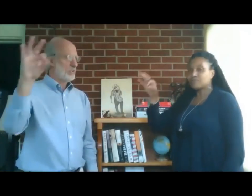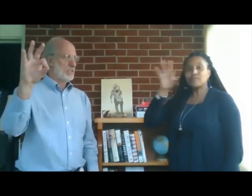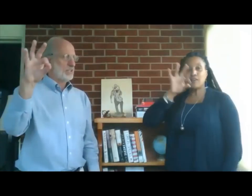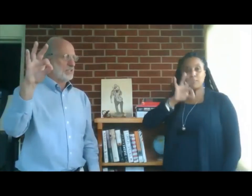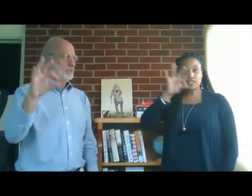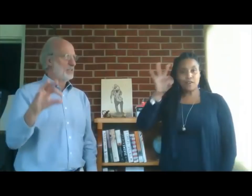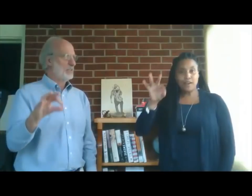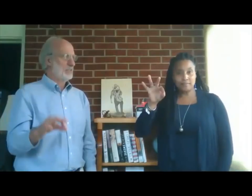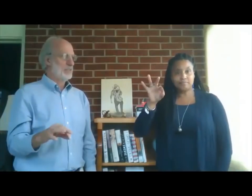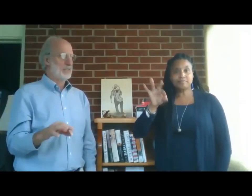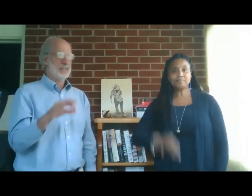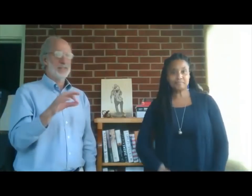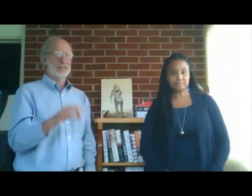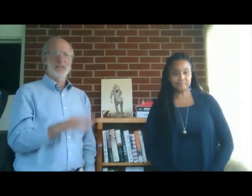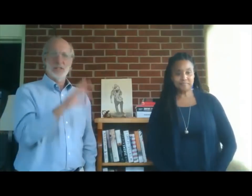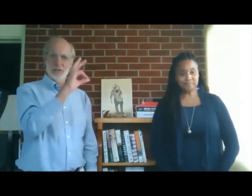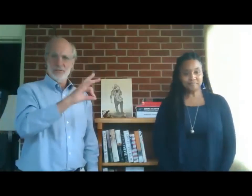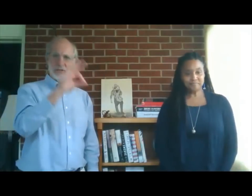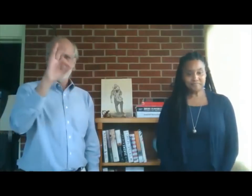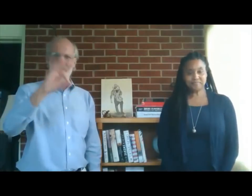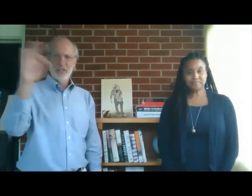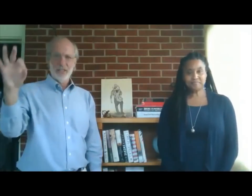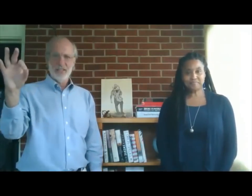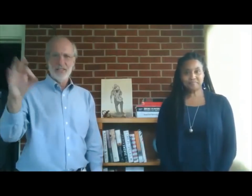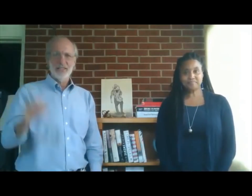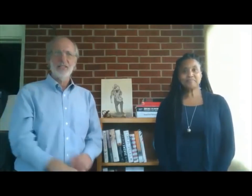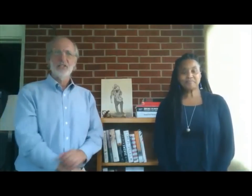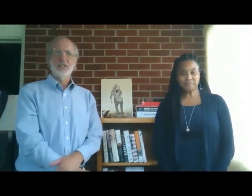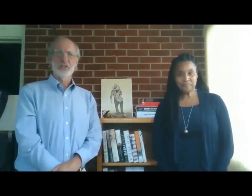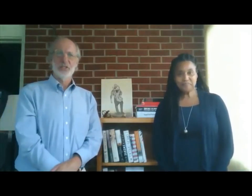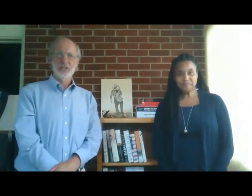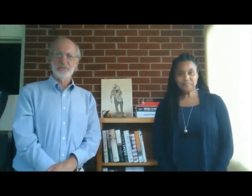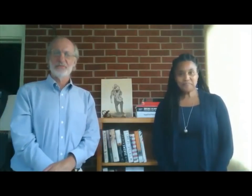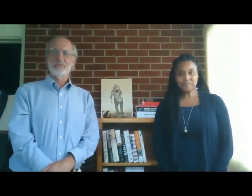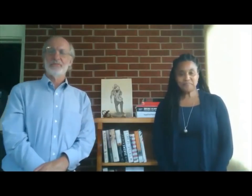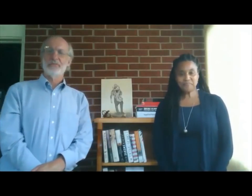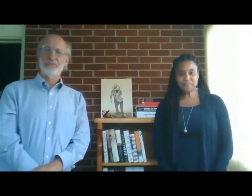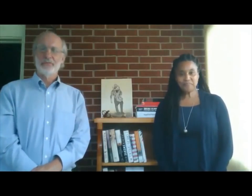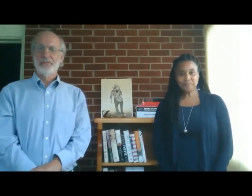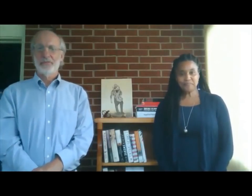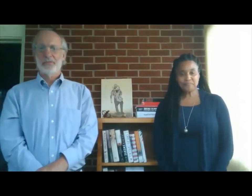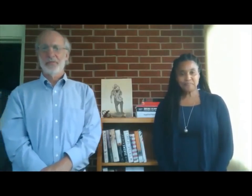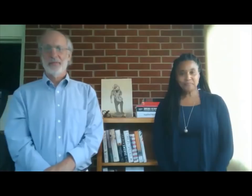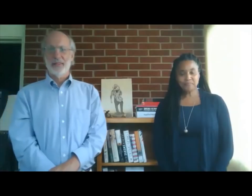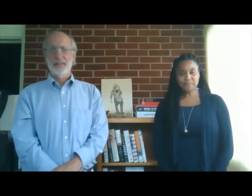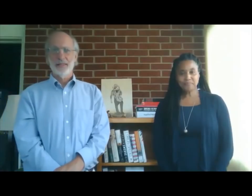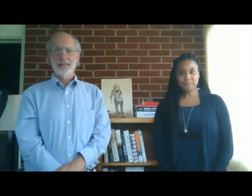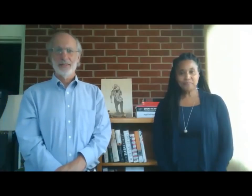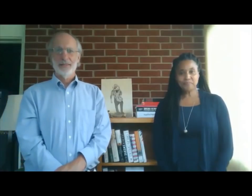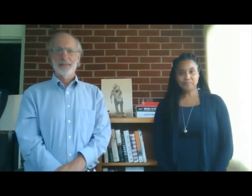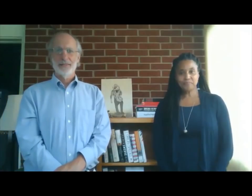French fry. French fry. French fry. Your turn.